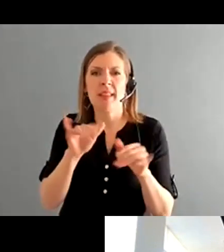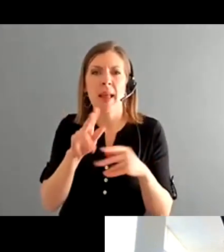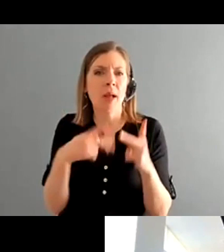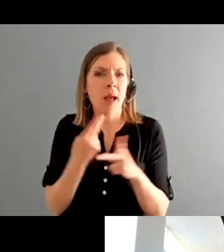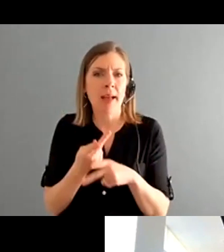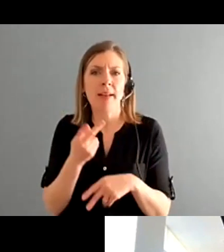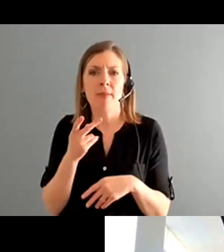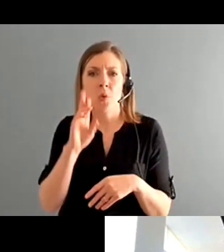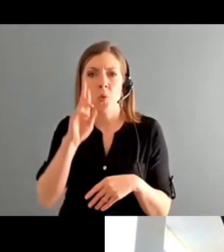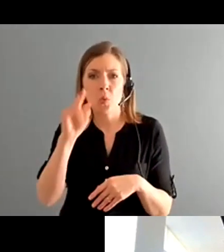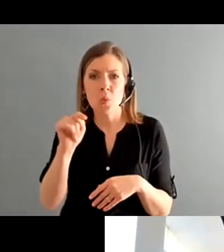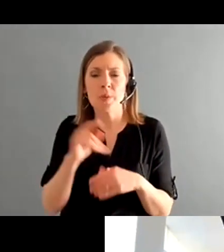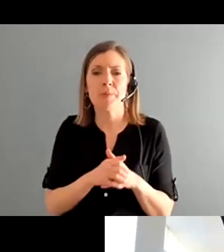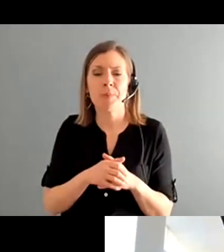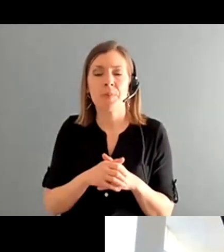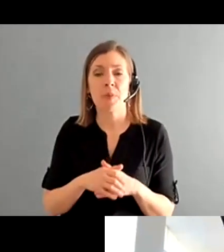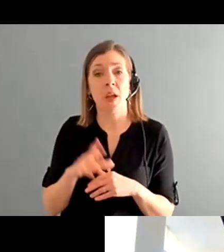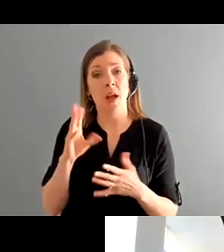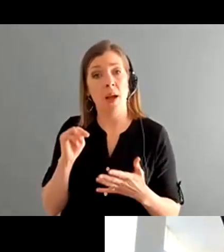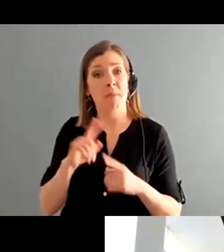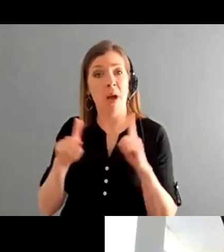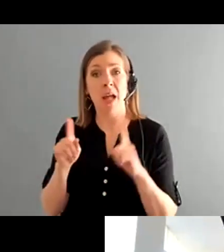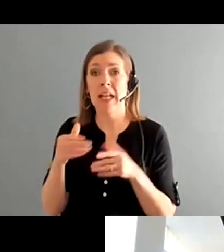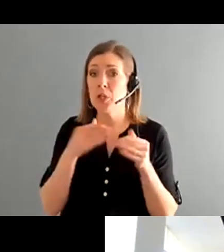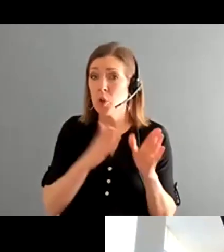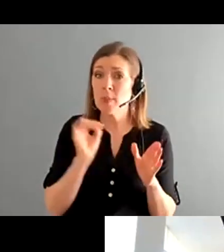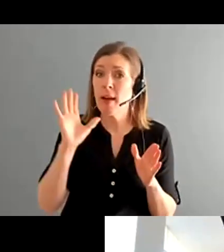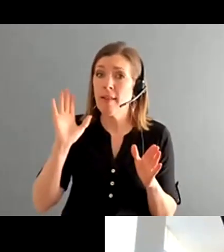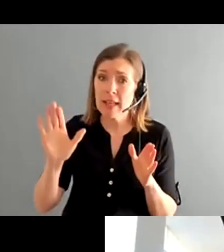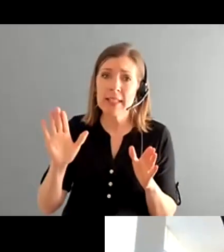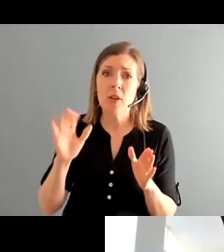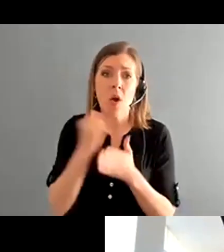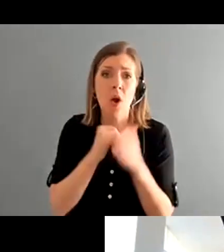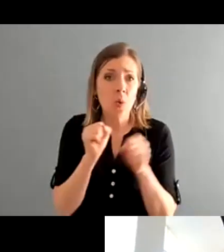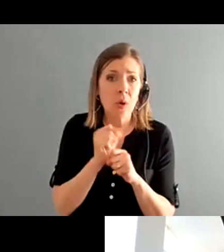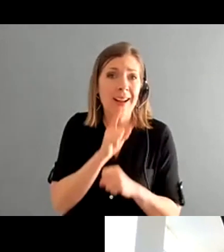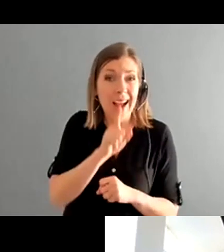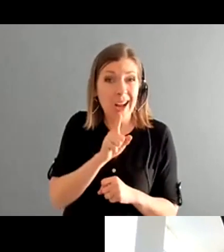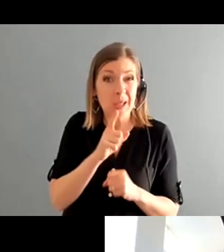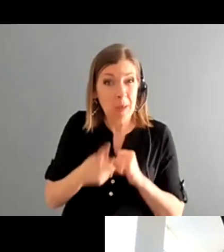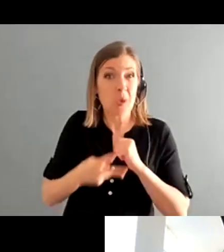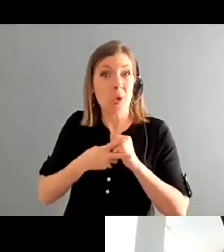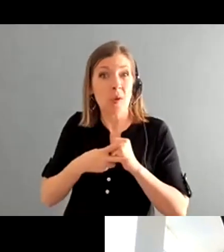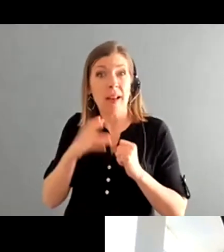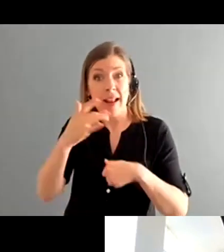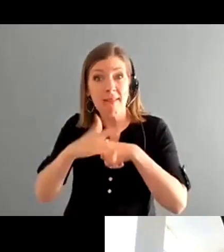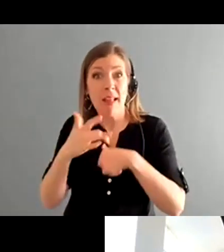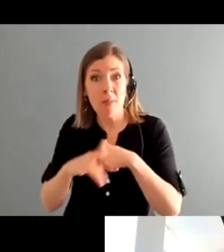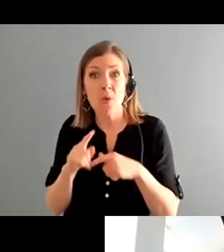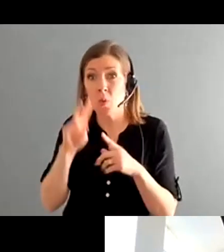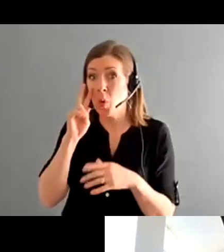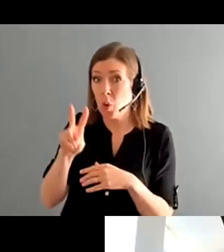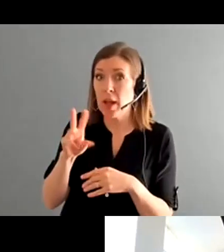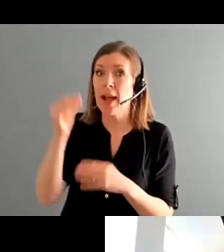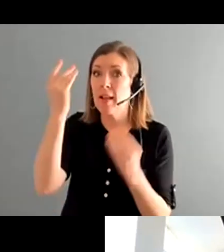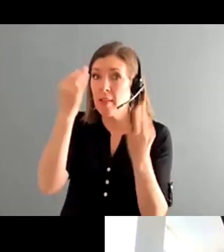of route. But in terms of his artwork actually being preserved and available to look at and